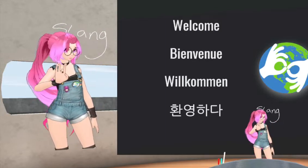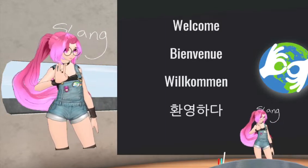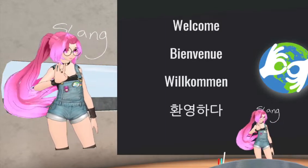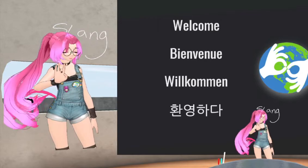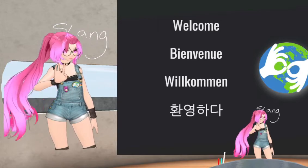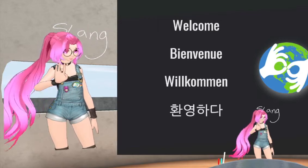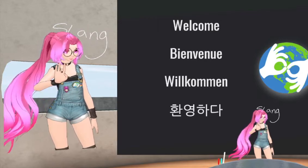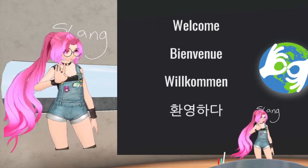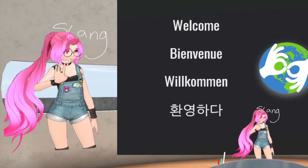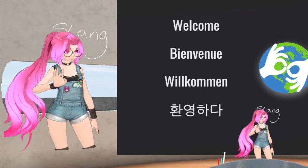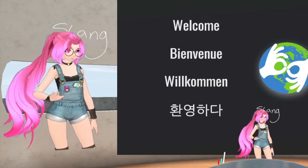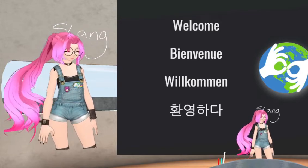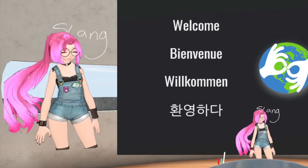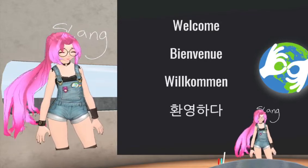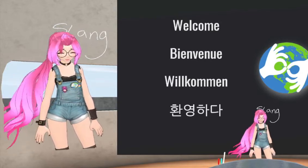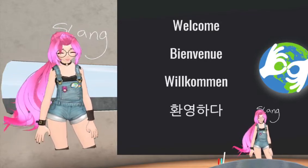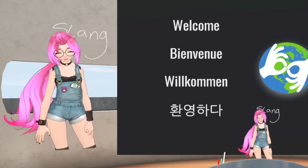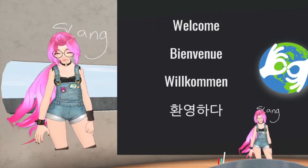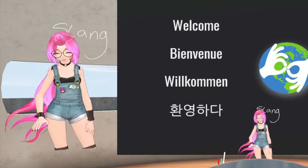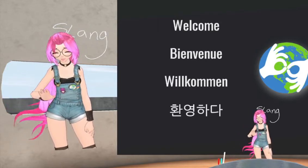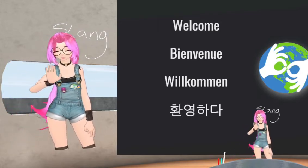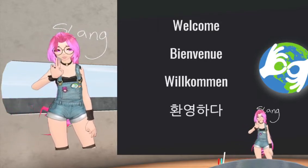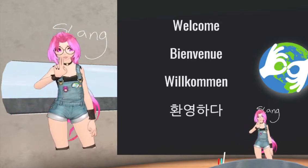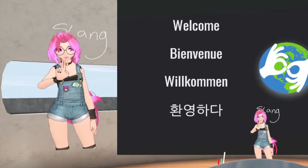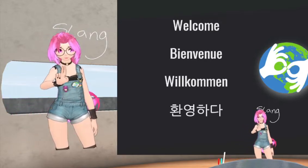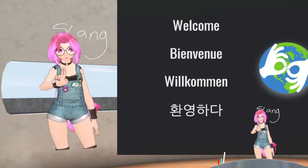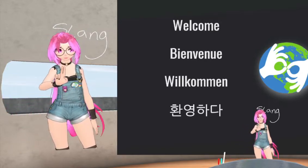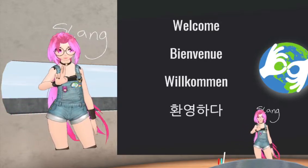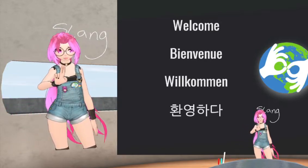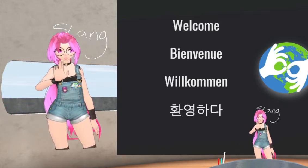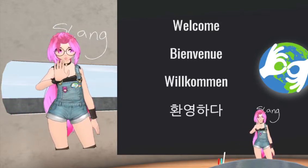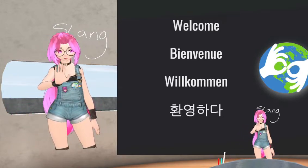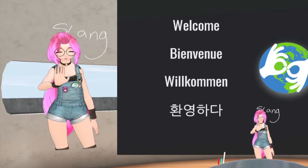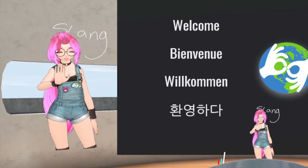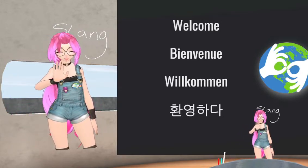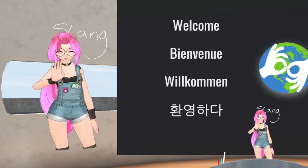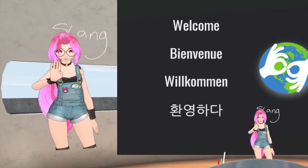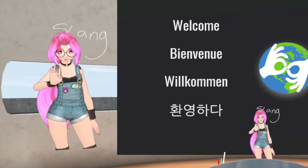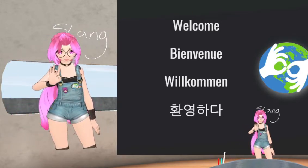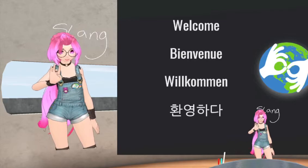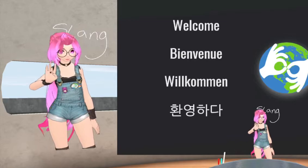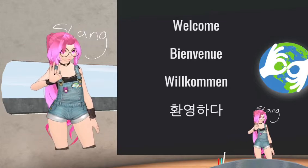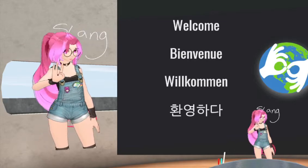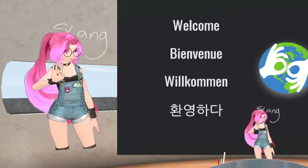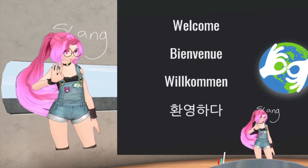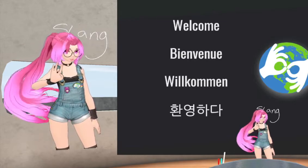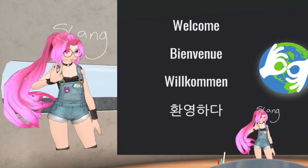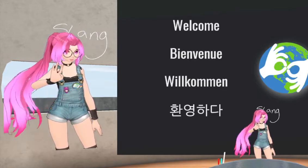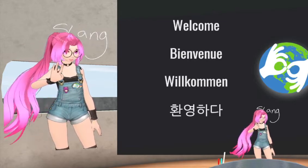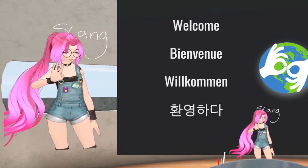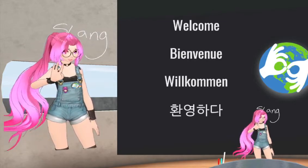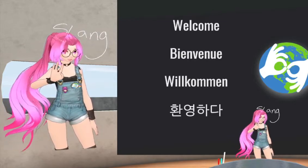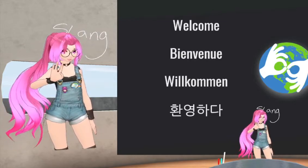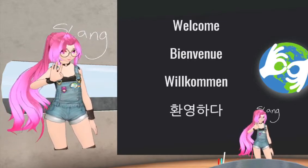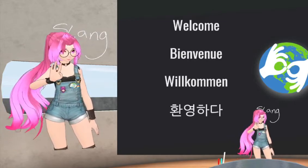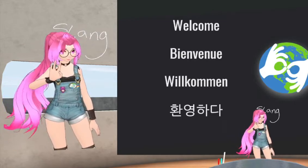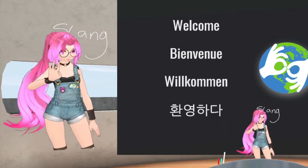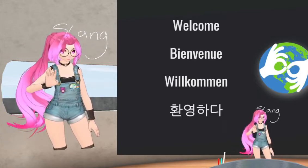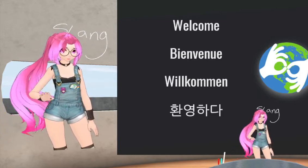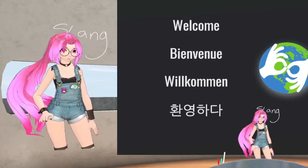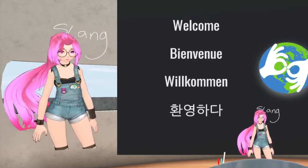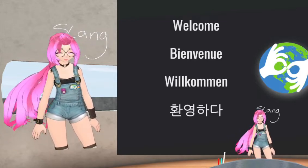saying, can you slow down? It is totally understandable. And it's the same with all languages. English is a hard language to speak. French is a